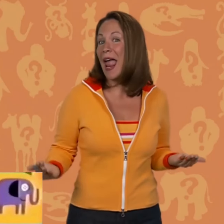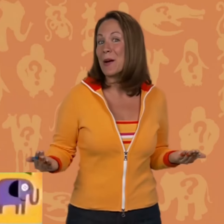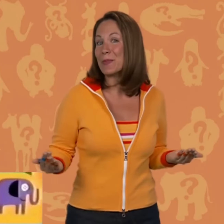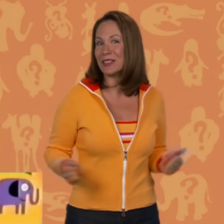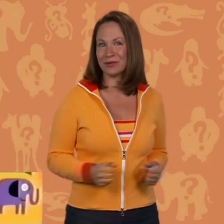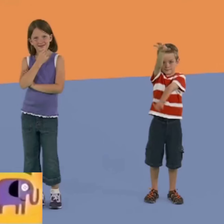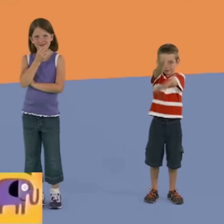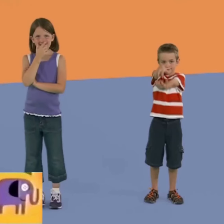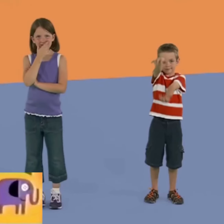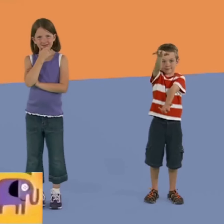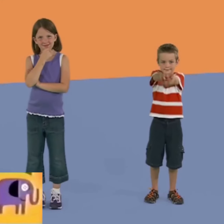am?